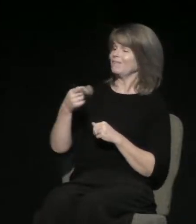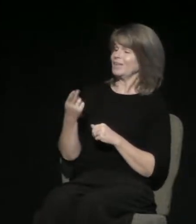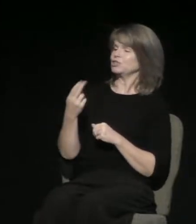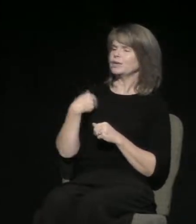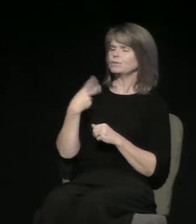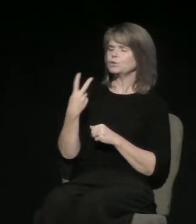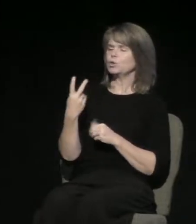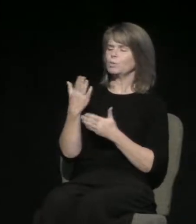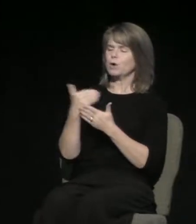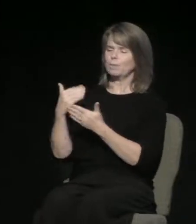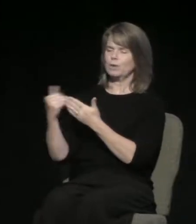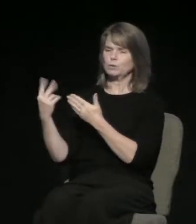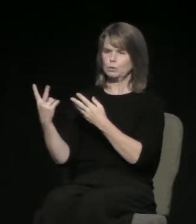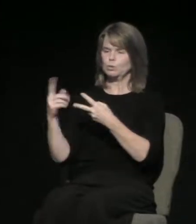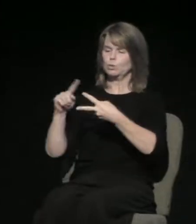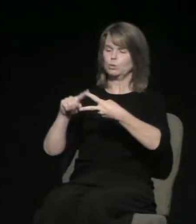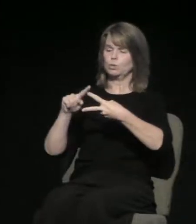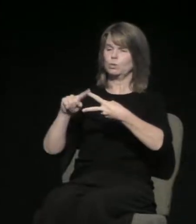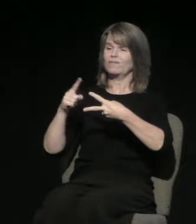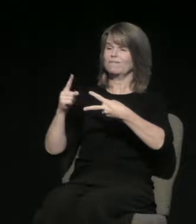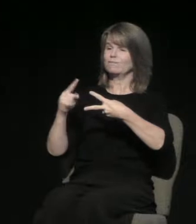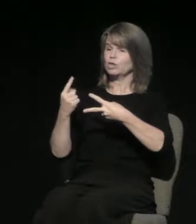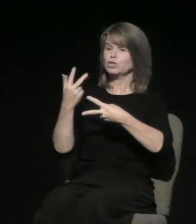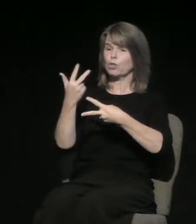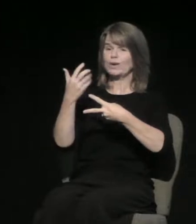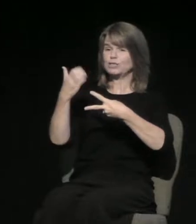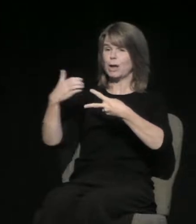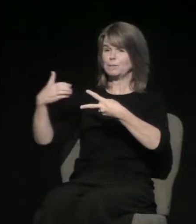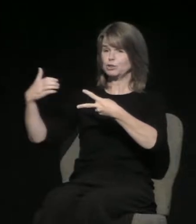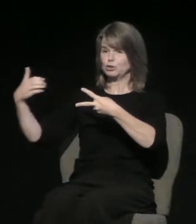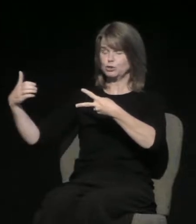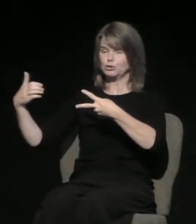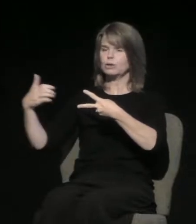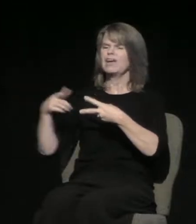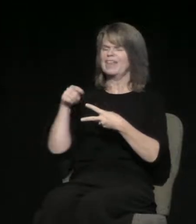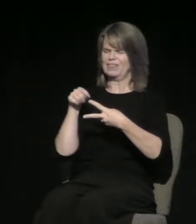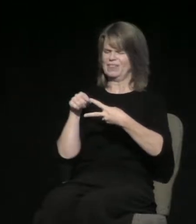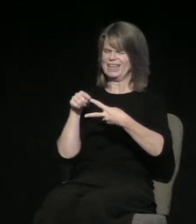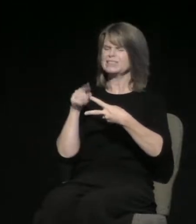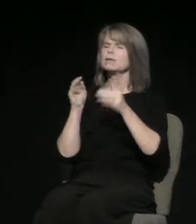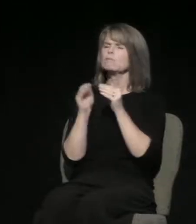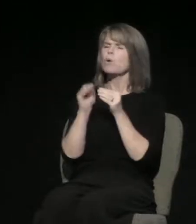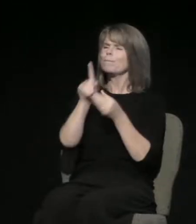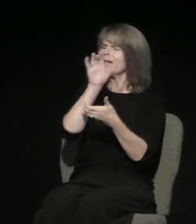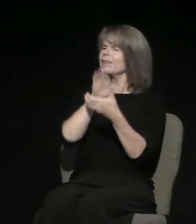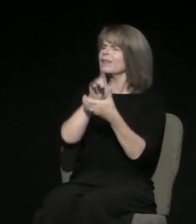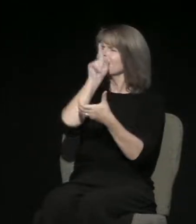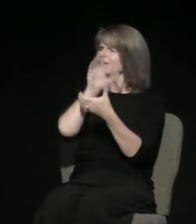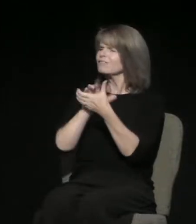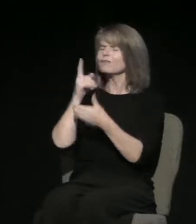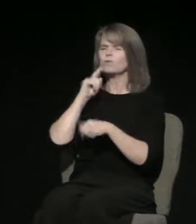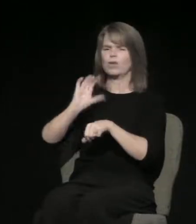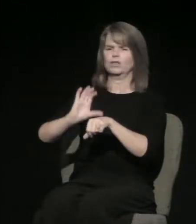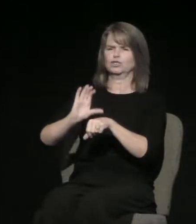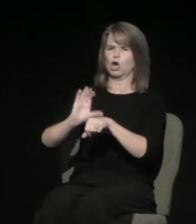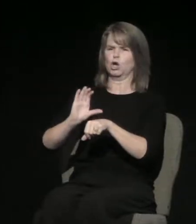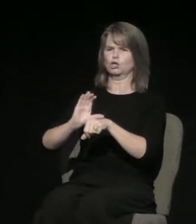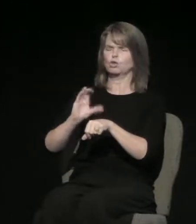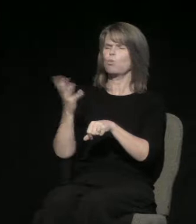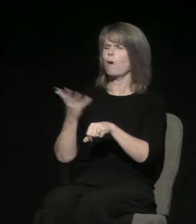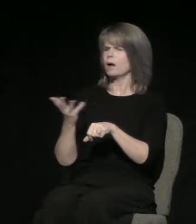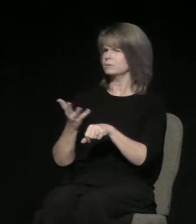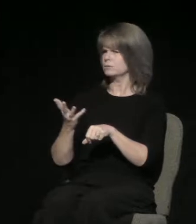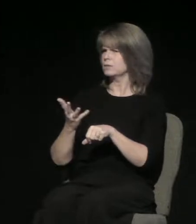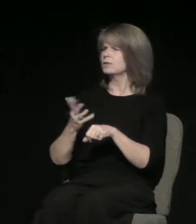deal with The doctrine For members Of Christ's body Doctrine For members Of Christ's body